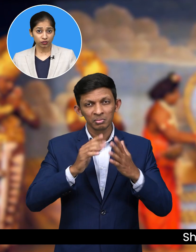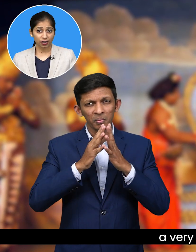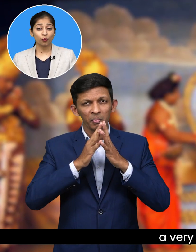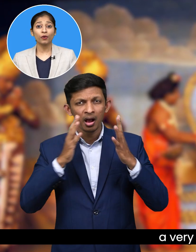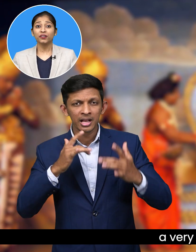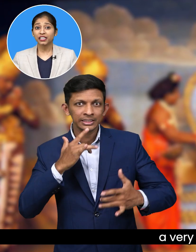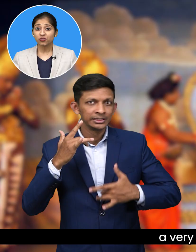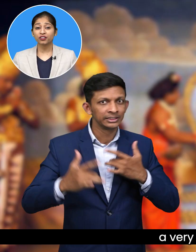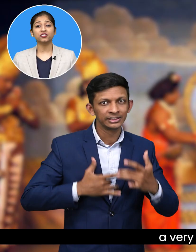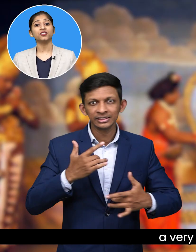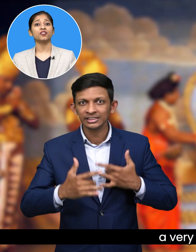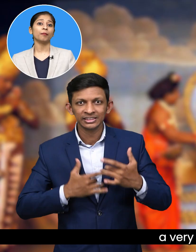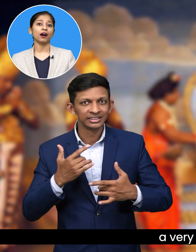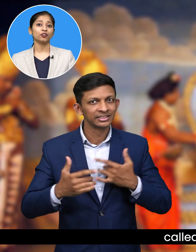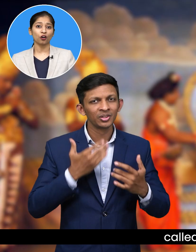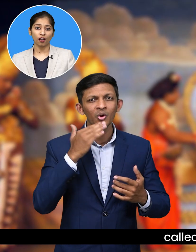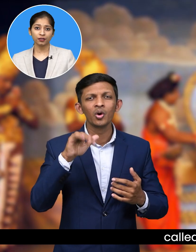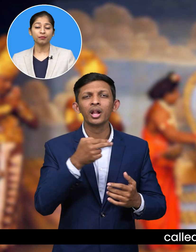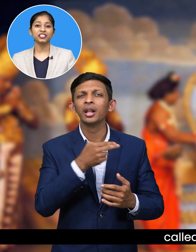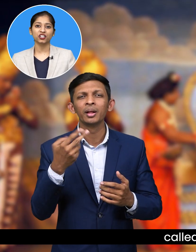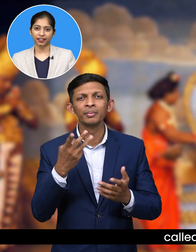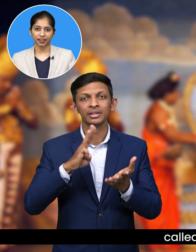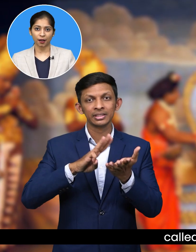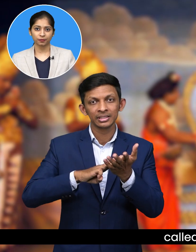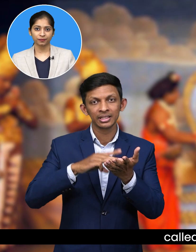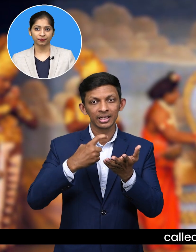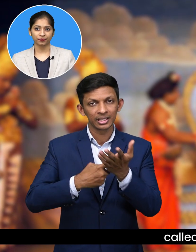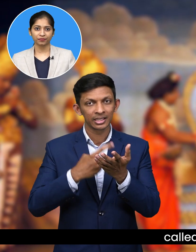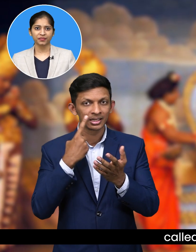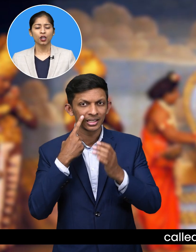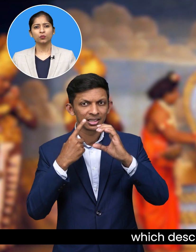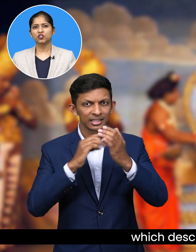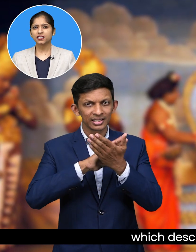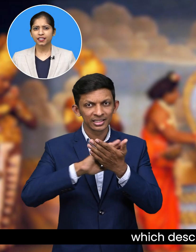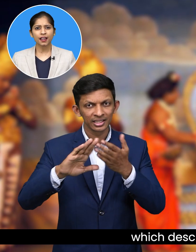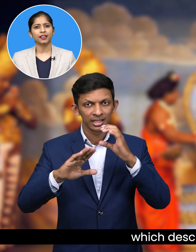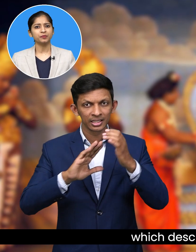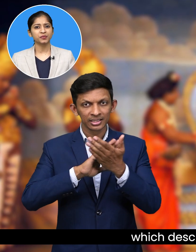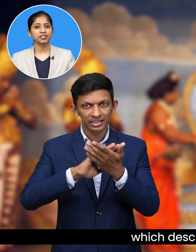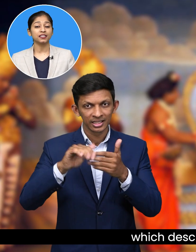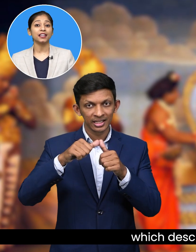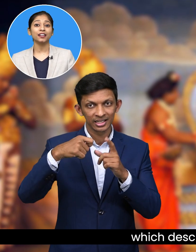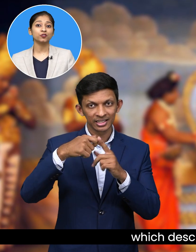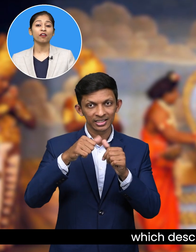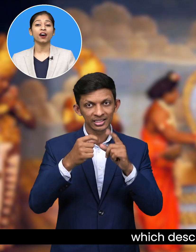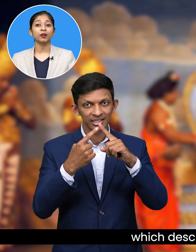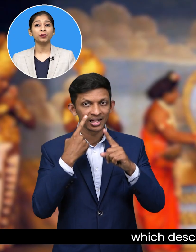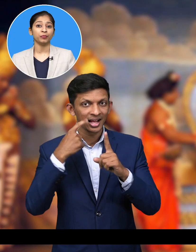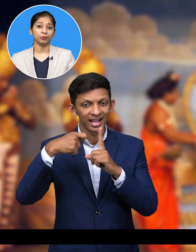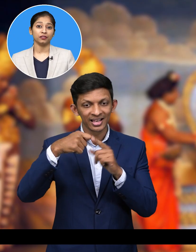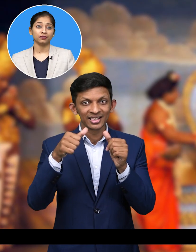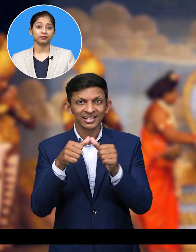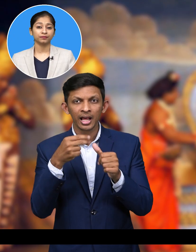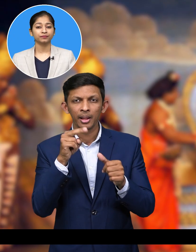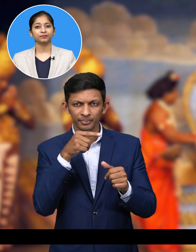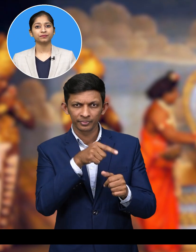Shudraka wrote a very interesting drama called Mrachkatika, which describes the lives of urban